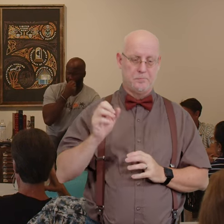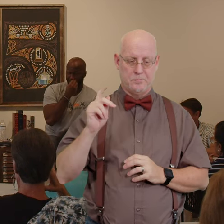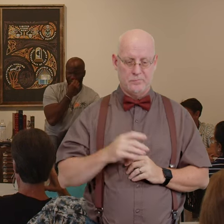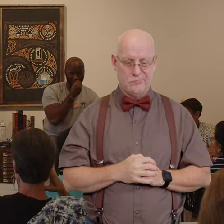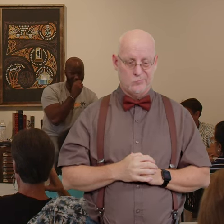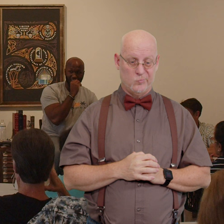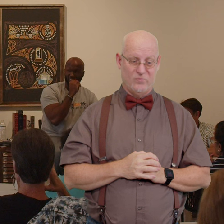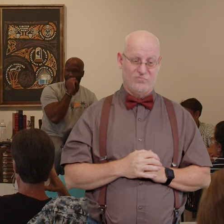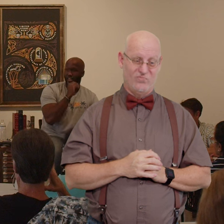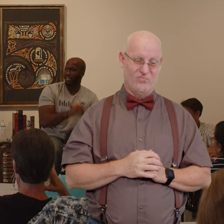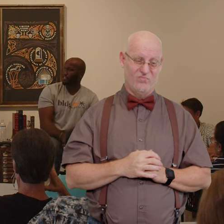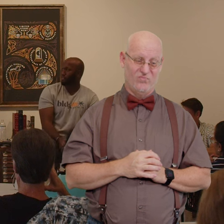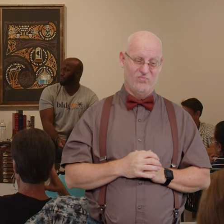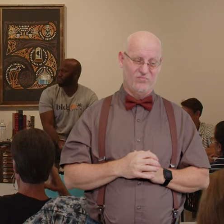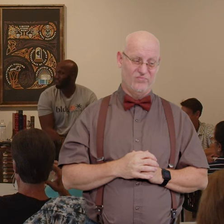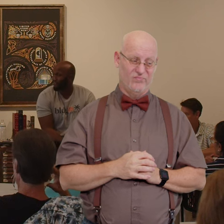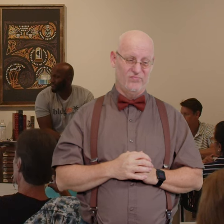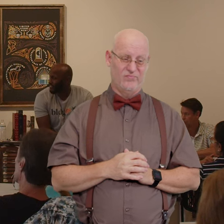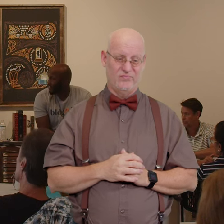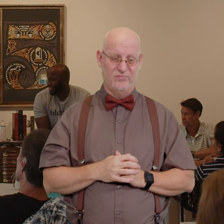Okay, I mean,